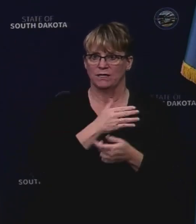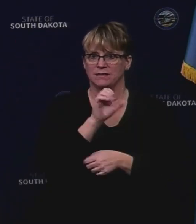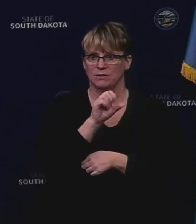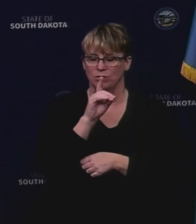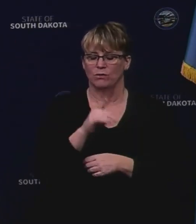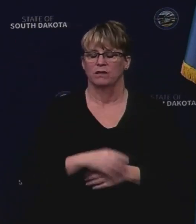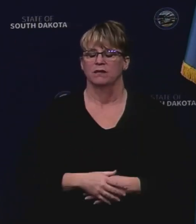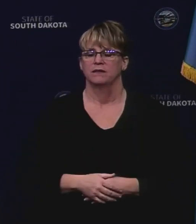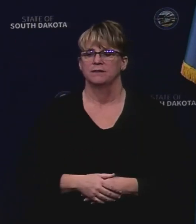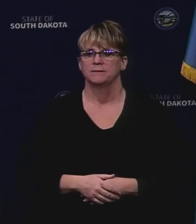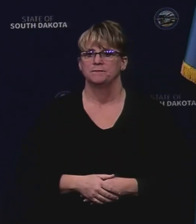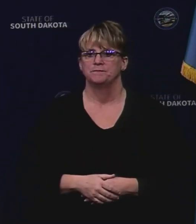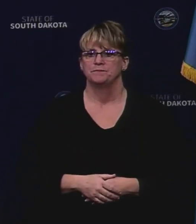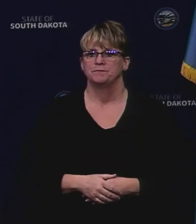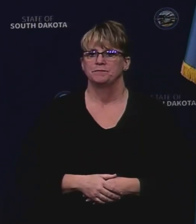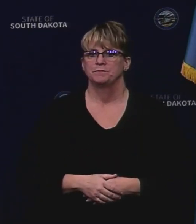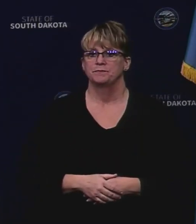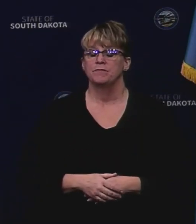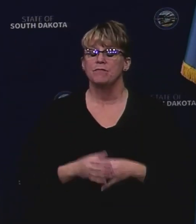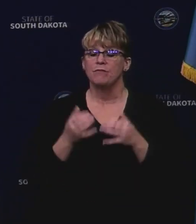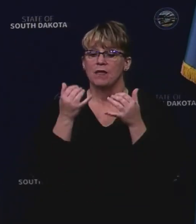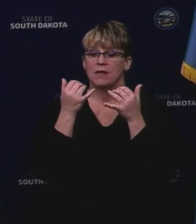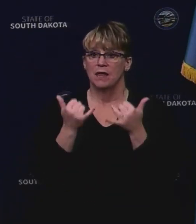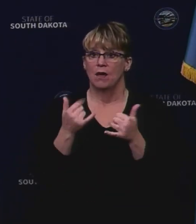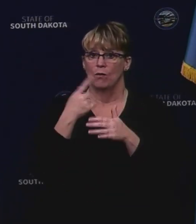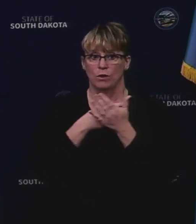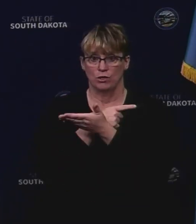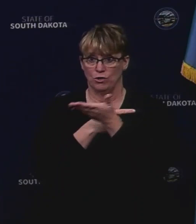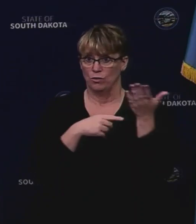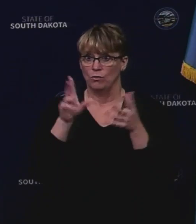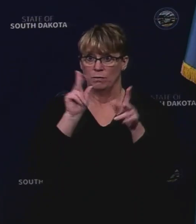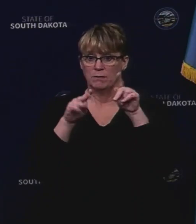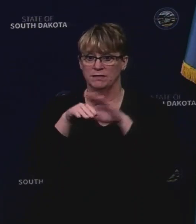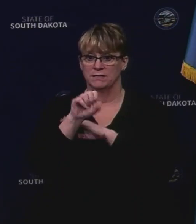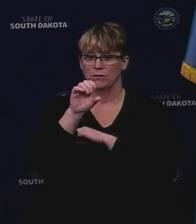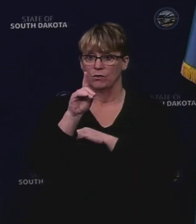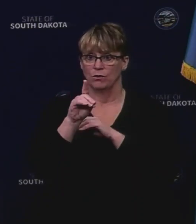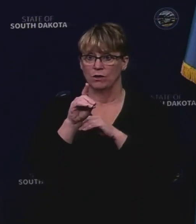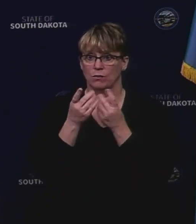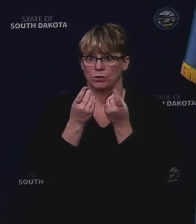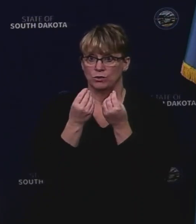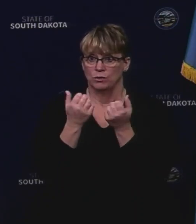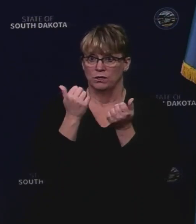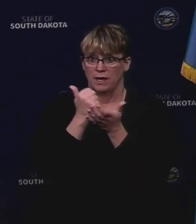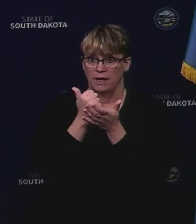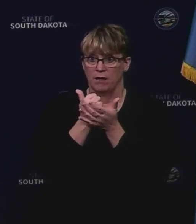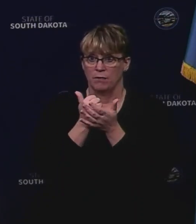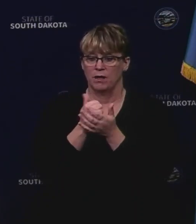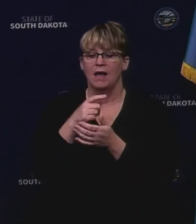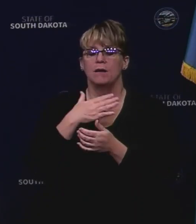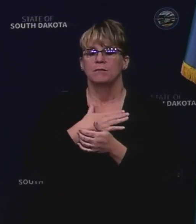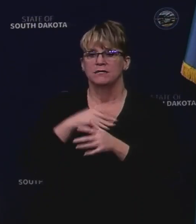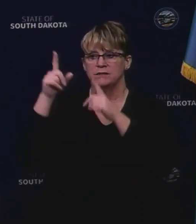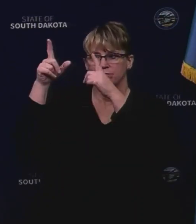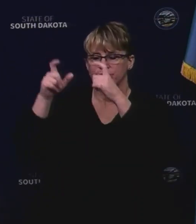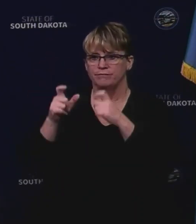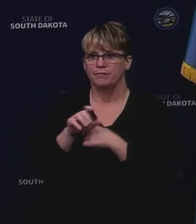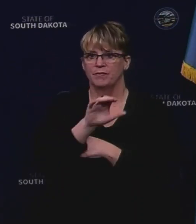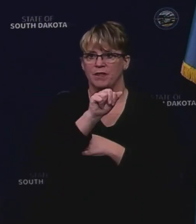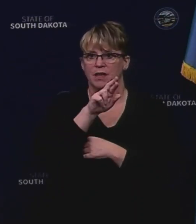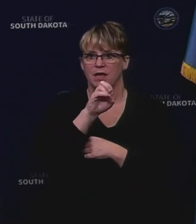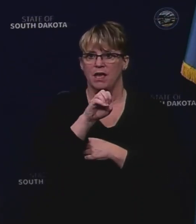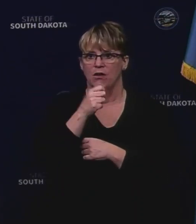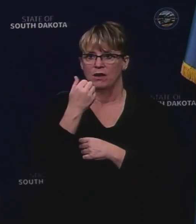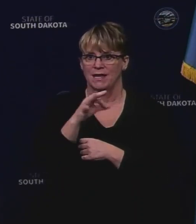on into what South Dakotans can do and how you can help me today. I still need you to download the Care19 app.